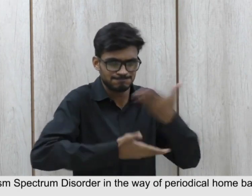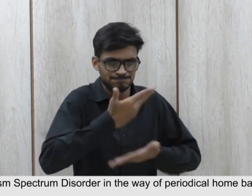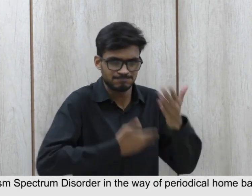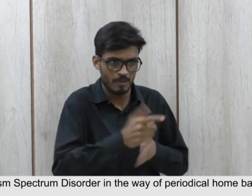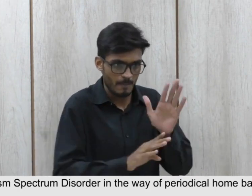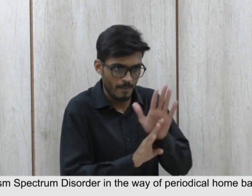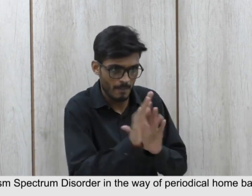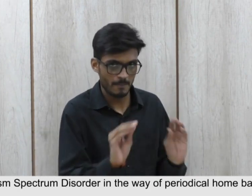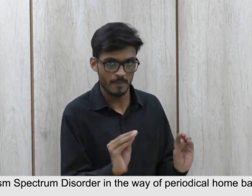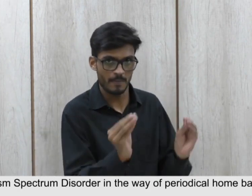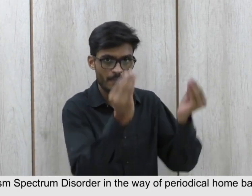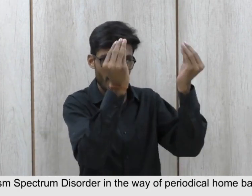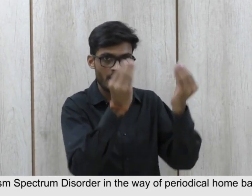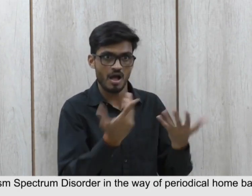home-based learning.